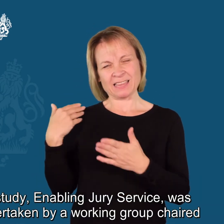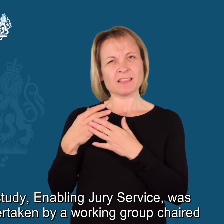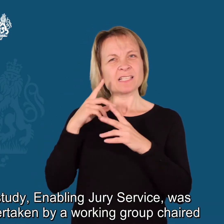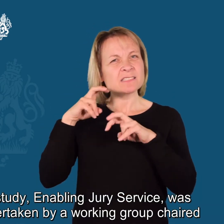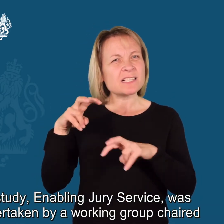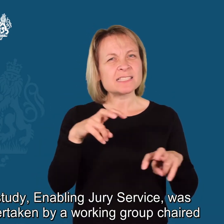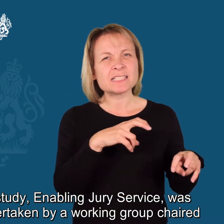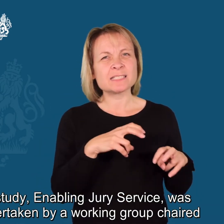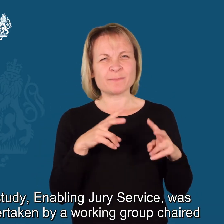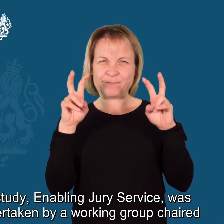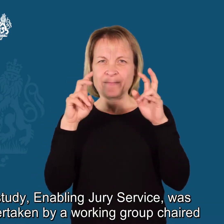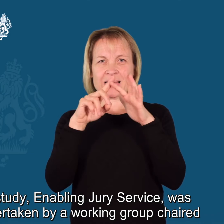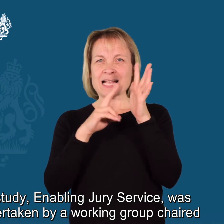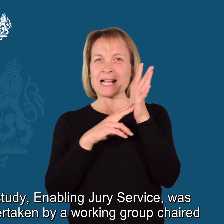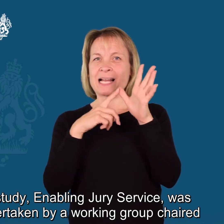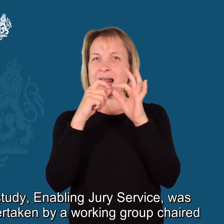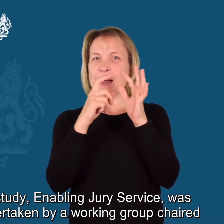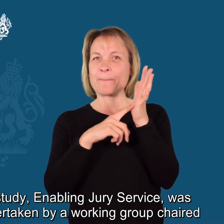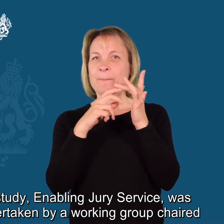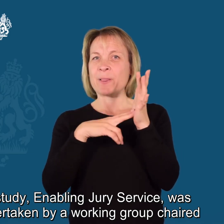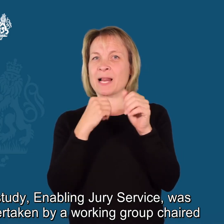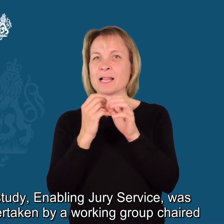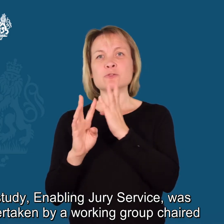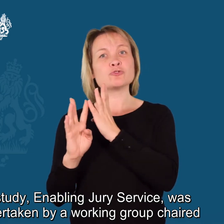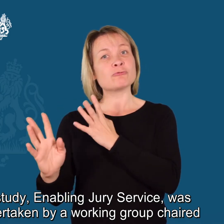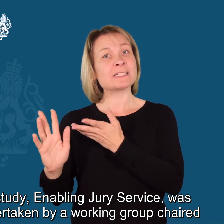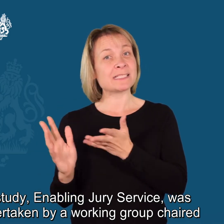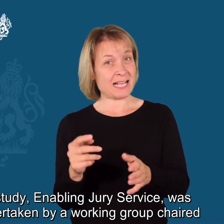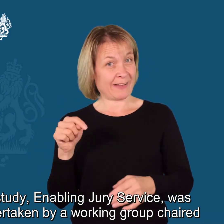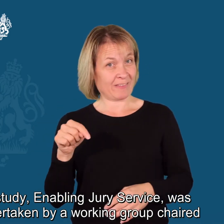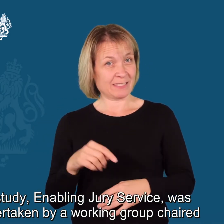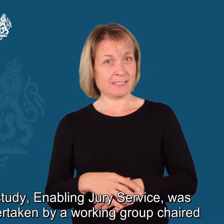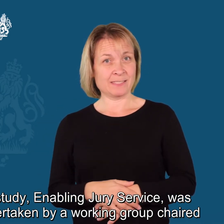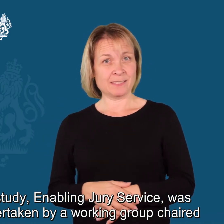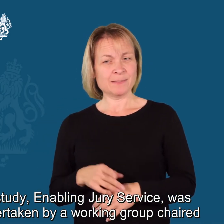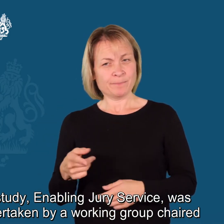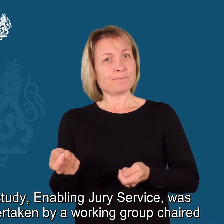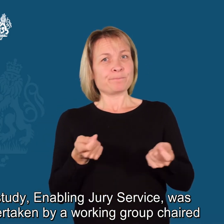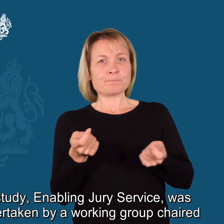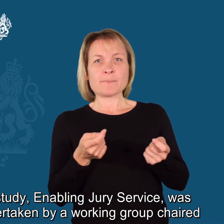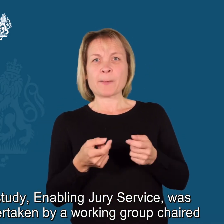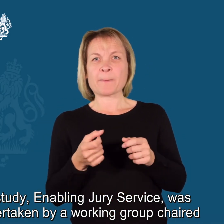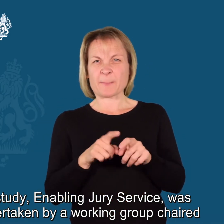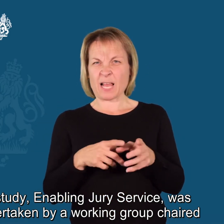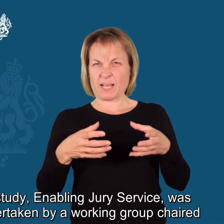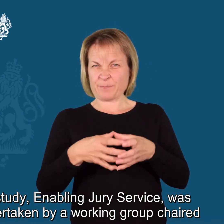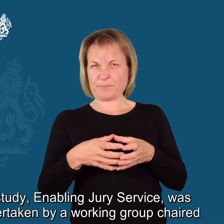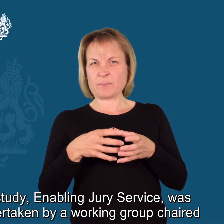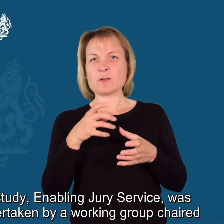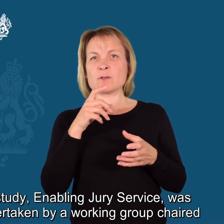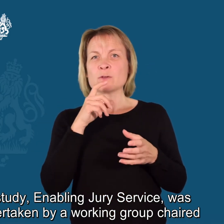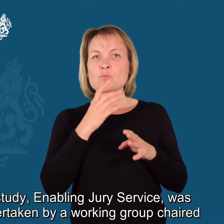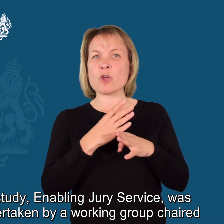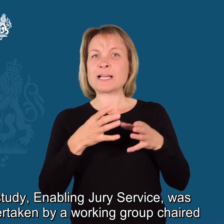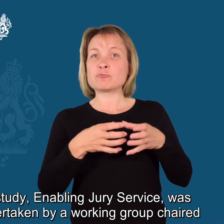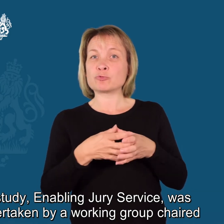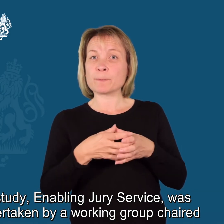A study, Enabling Jury Service, was undertaken by a working group chaired by a Senator of the Supreme Courts,